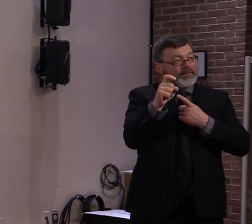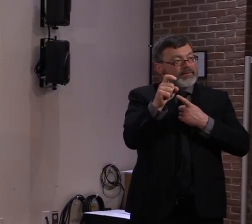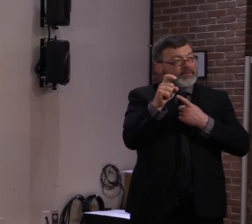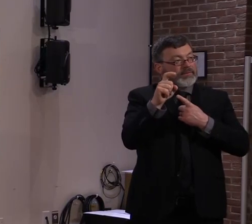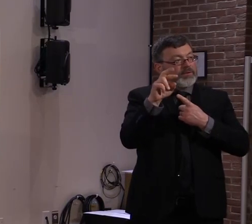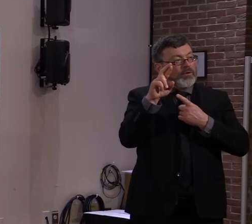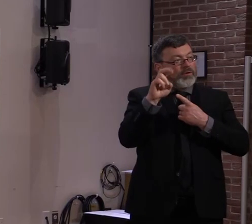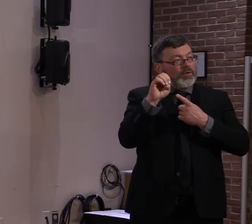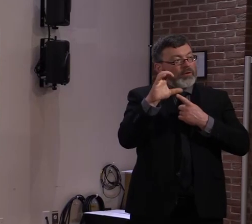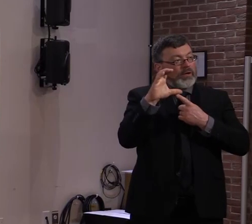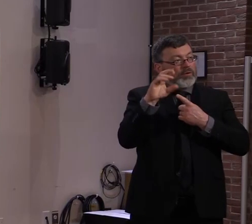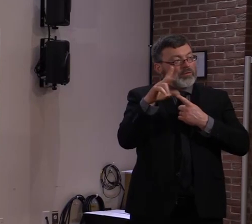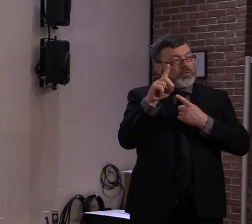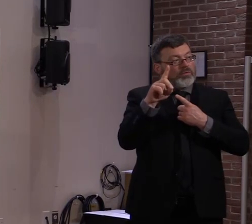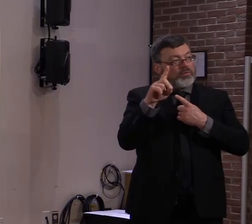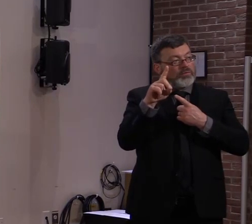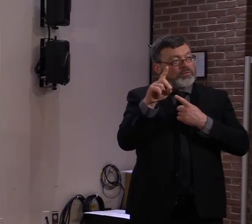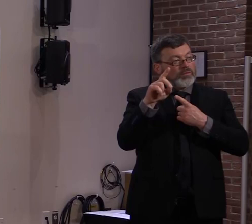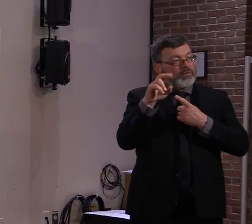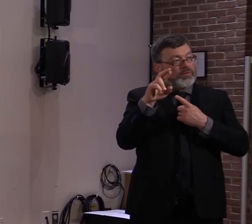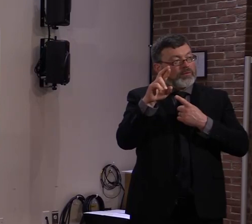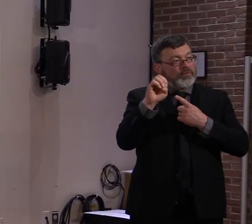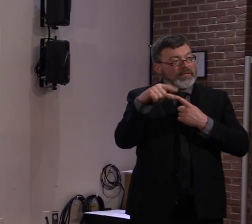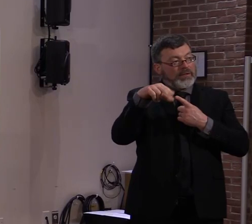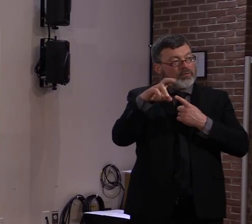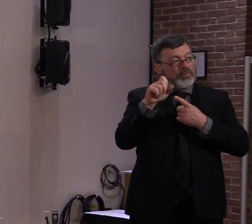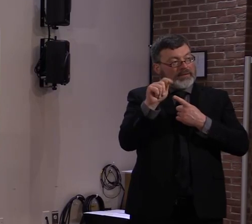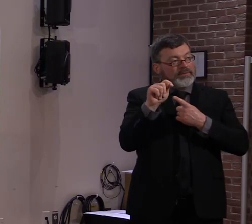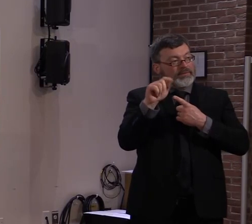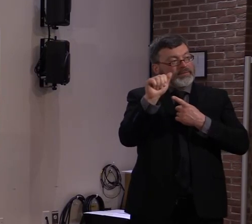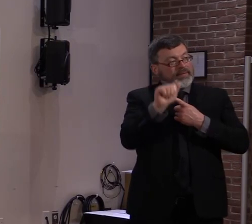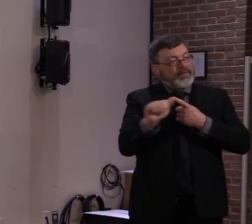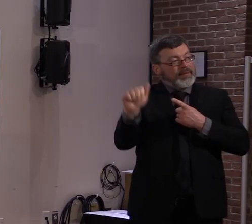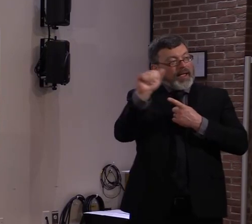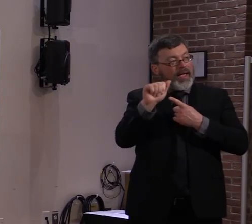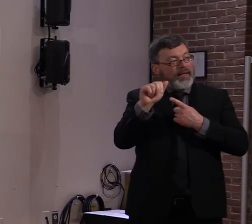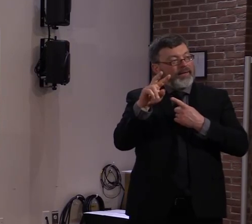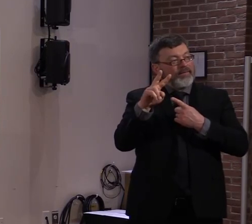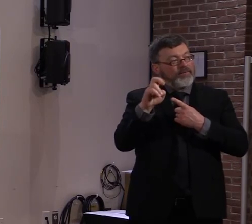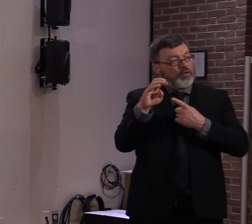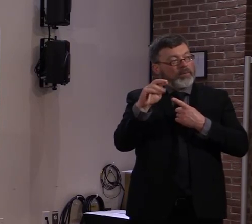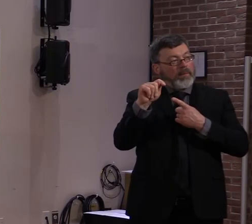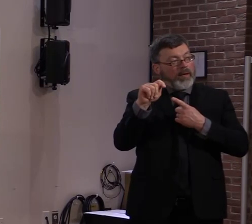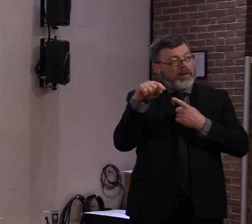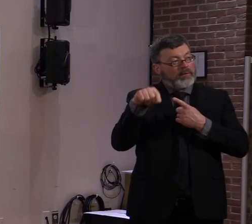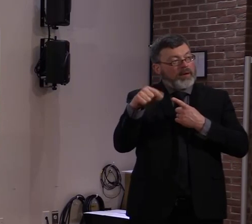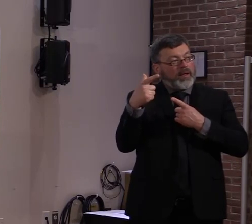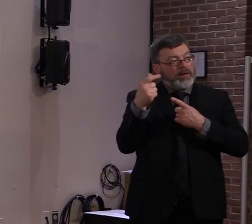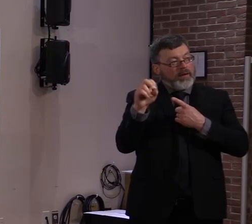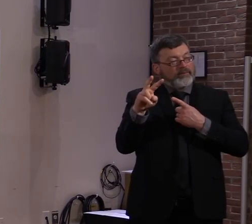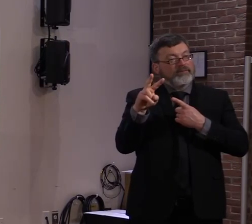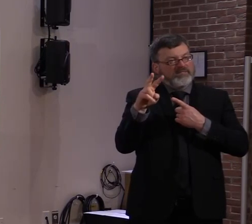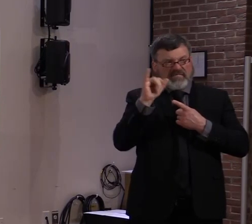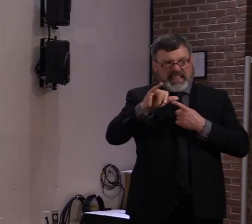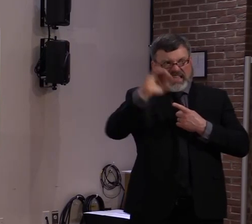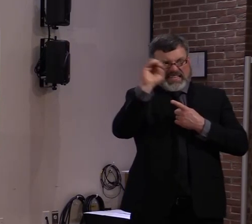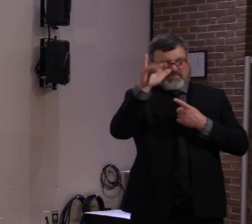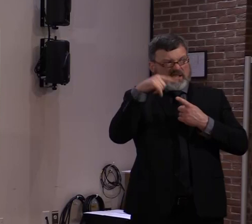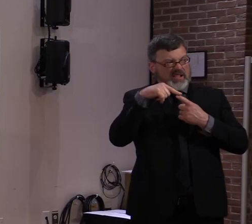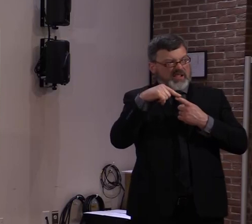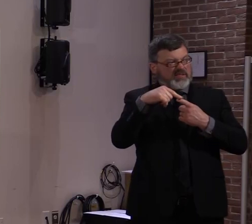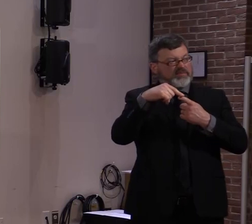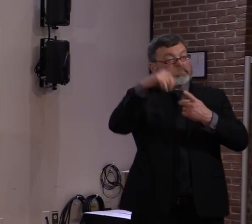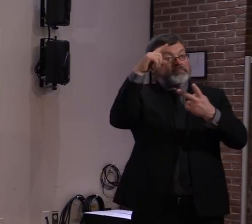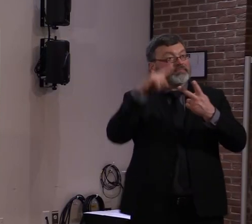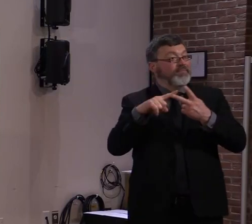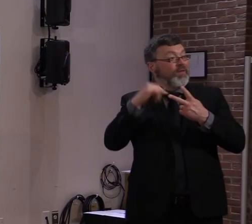choose to have it done two ways, sent to you by secure email, which will only take a couple of hours, or by regular mail, which